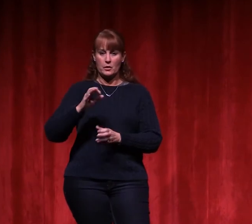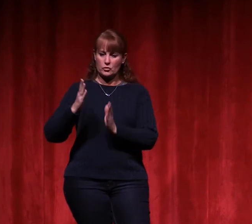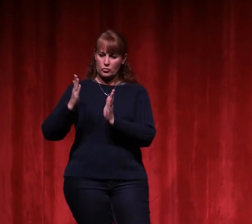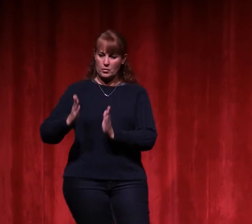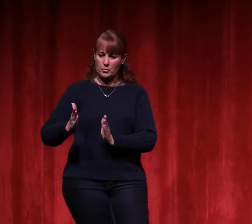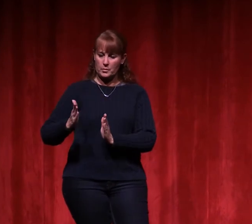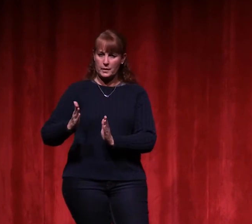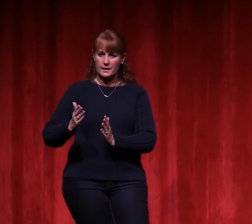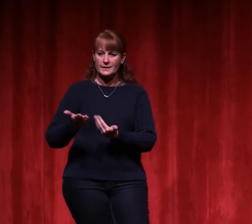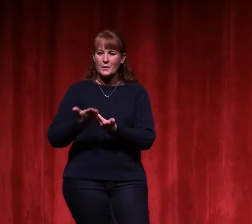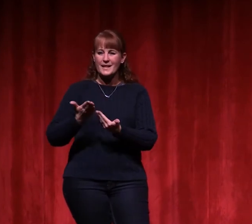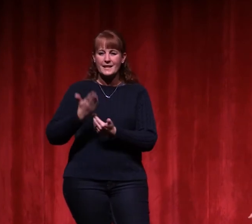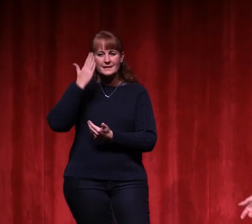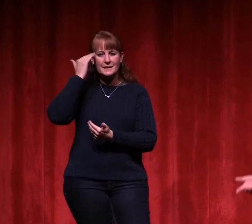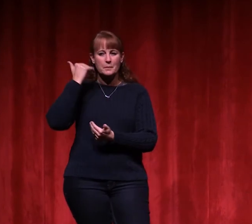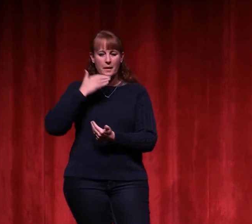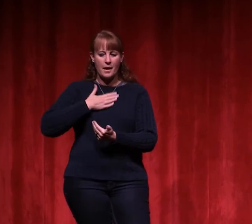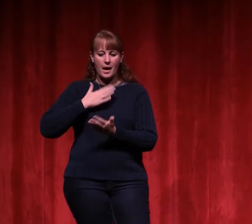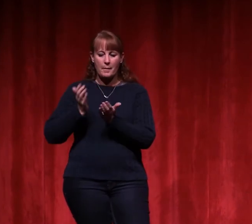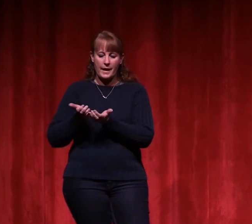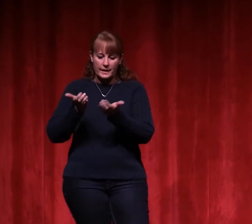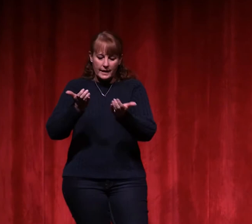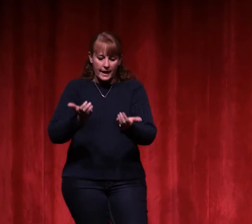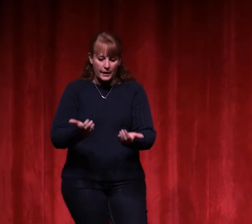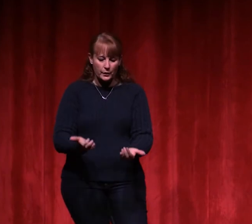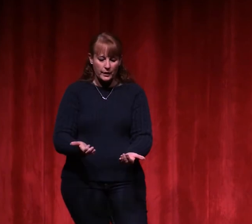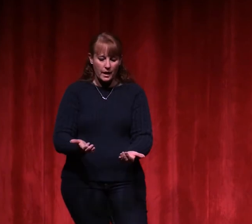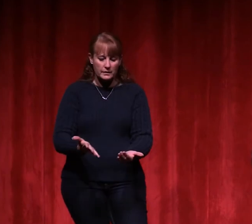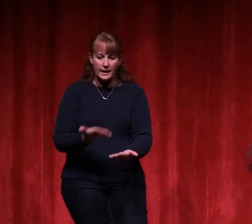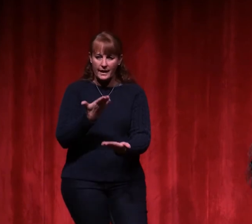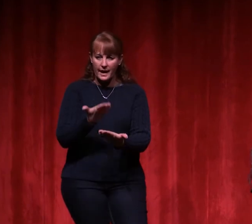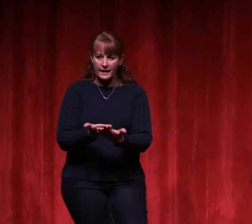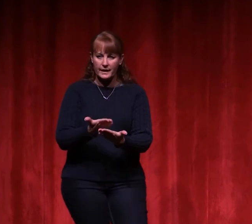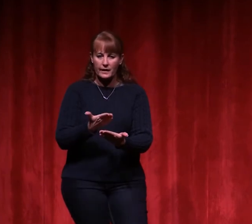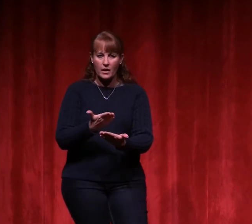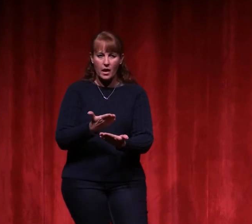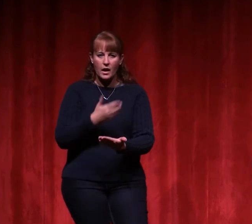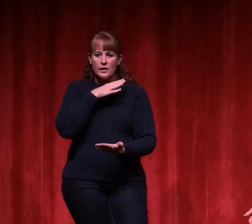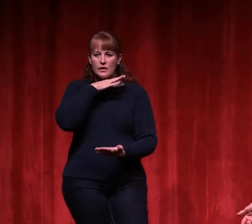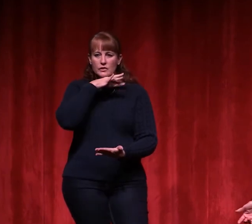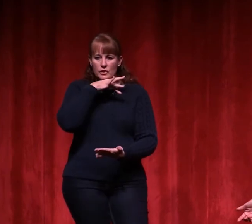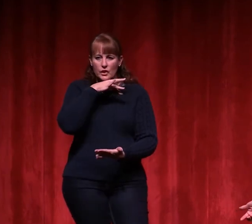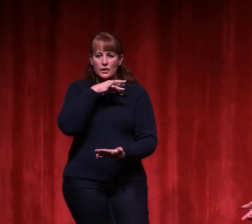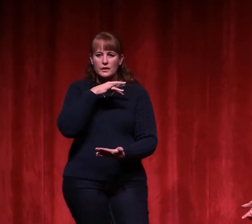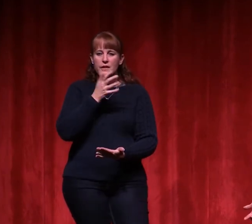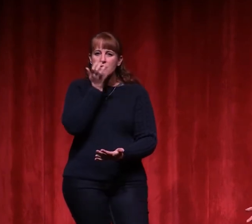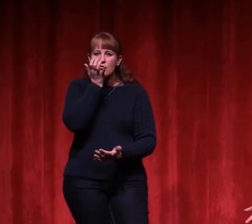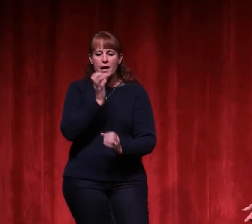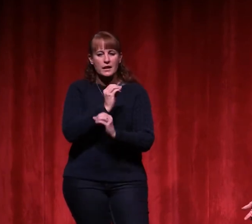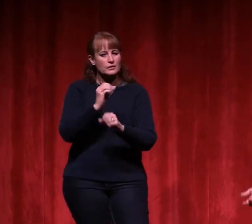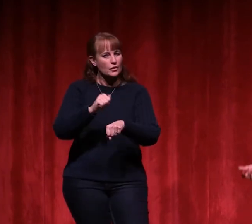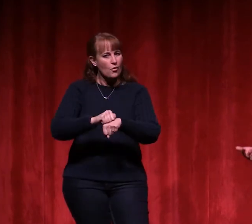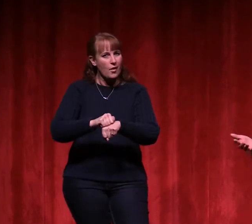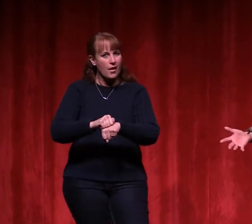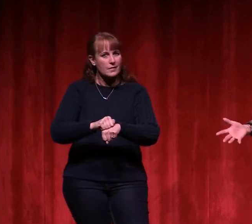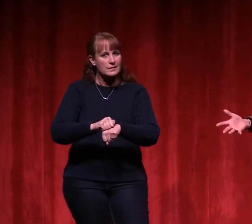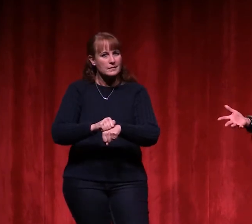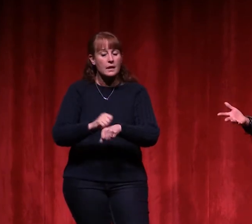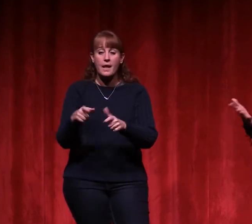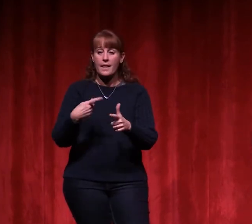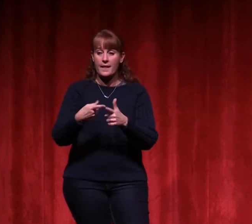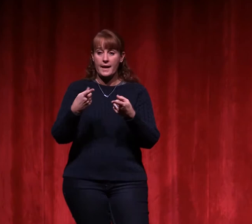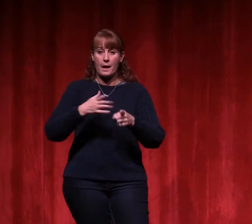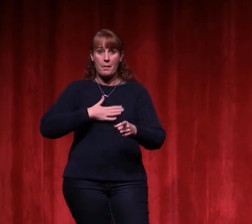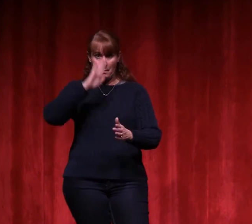gently laid my head on the ground. And I'd landed on dirt and bunch grass, no rocks. Just then,